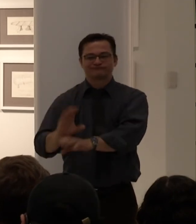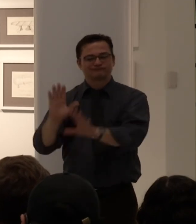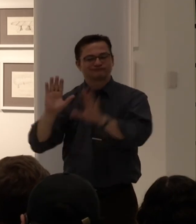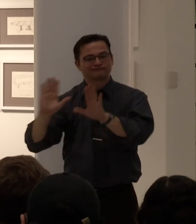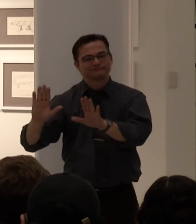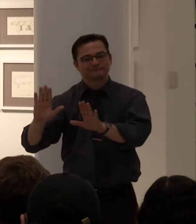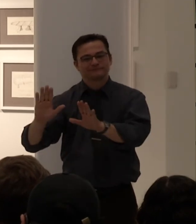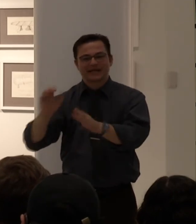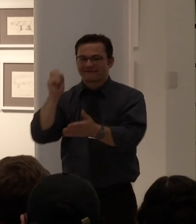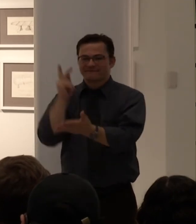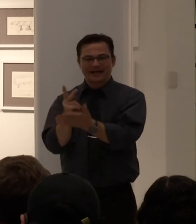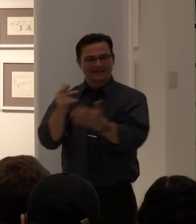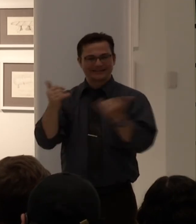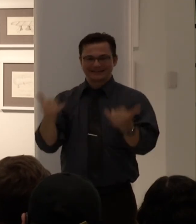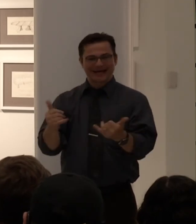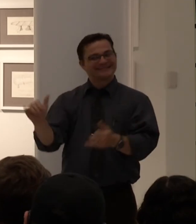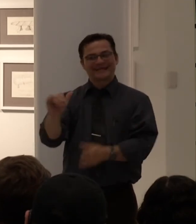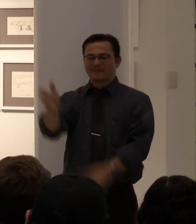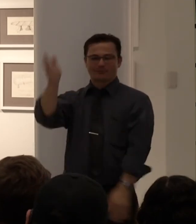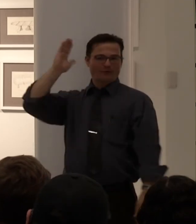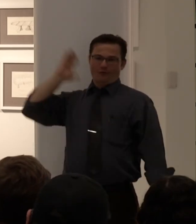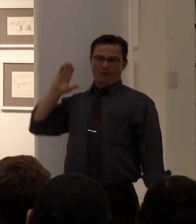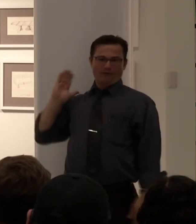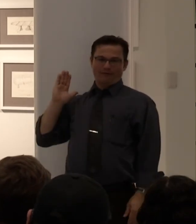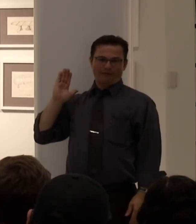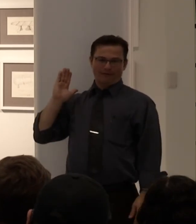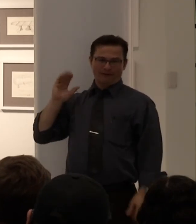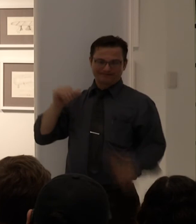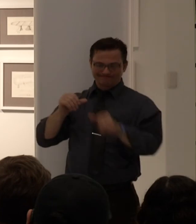is valid today as it was when it was done.